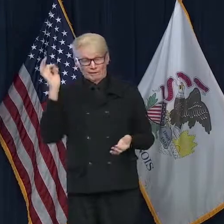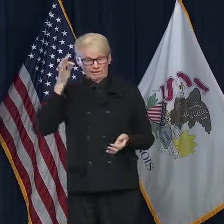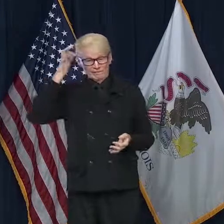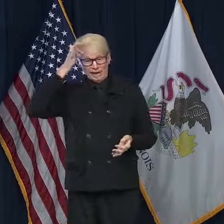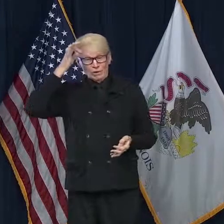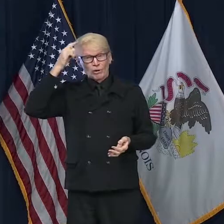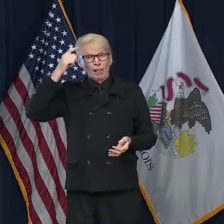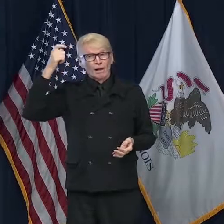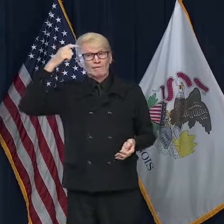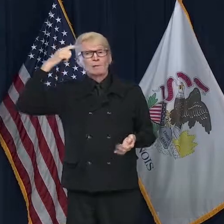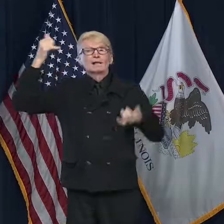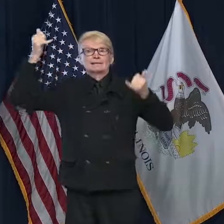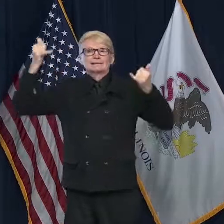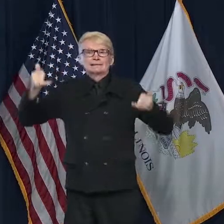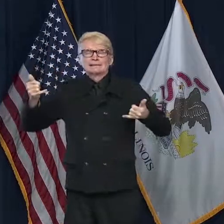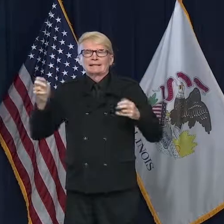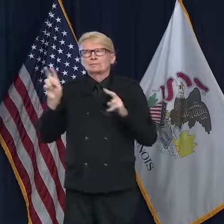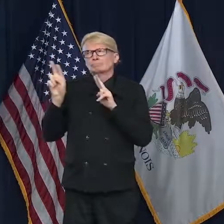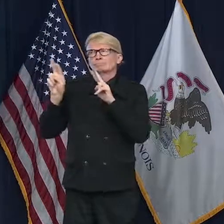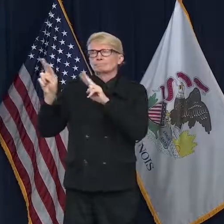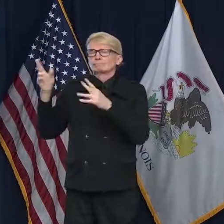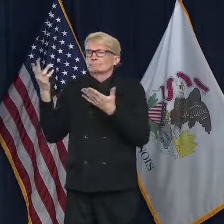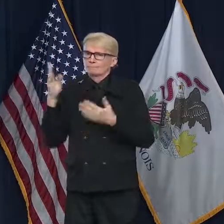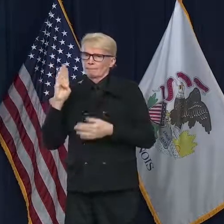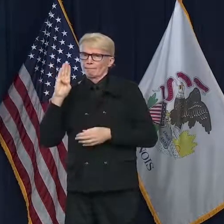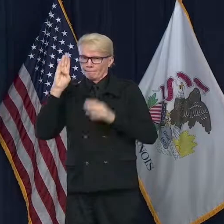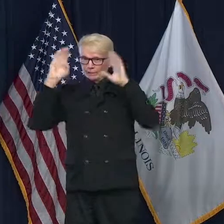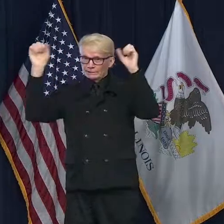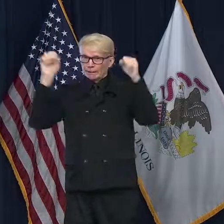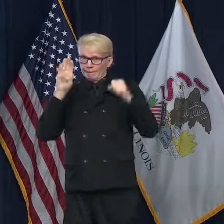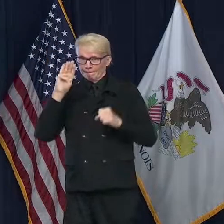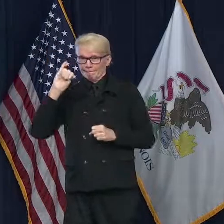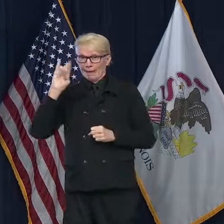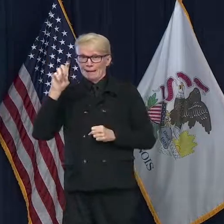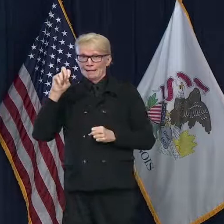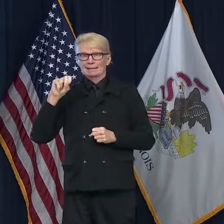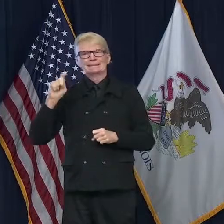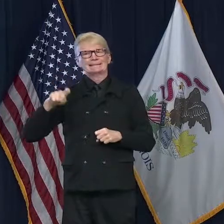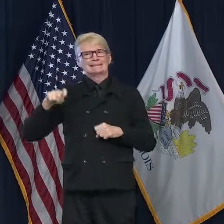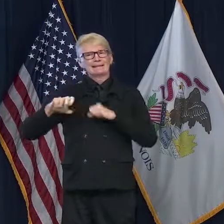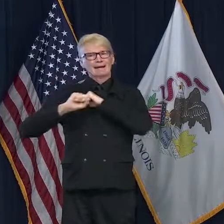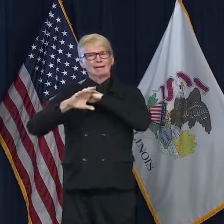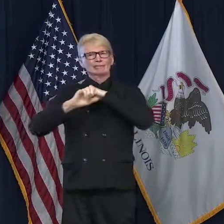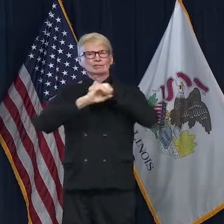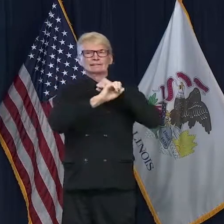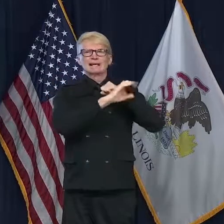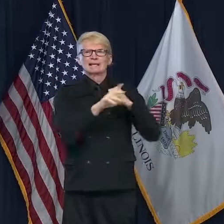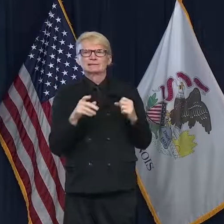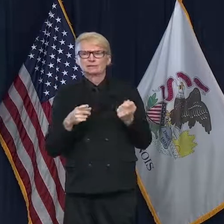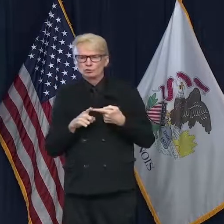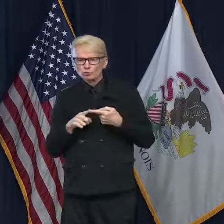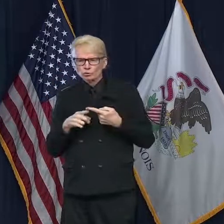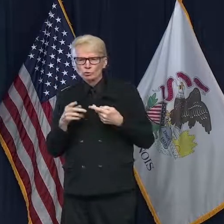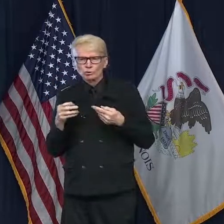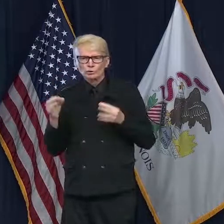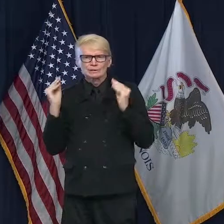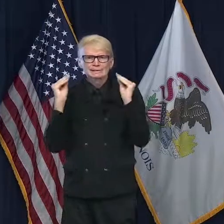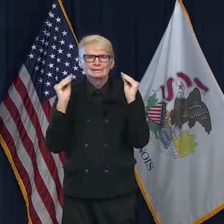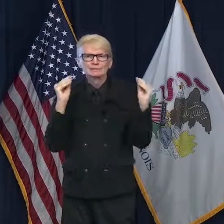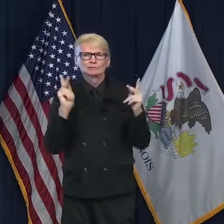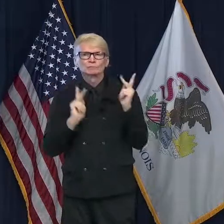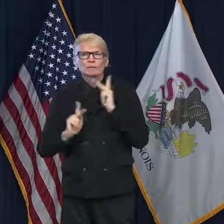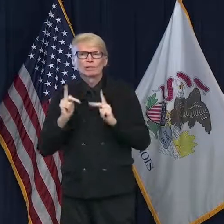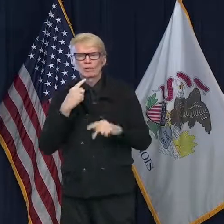to, or is looking at the Biden administration to run a national campaign to convince people who are vaccine hesitant